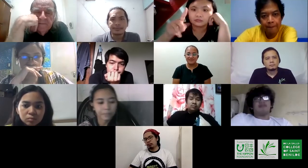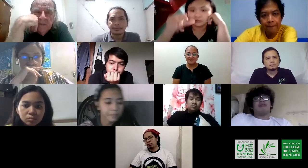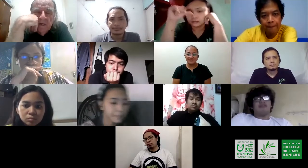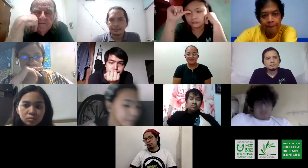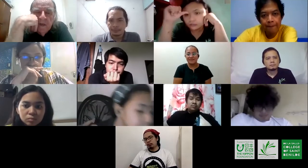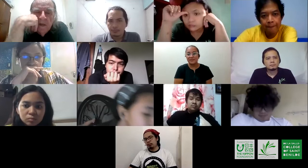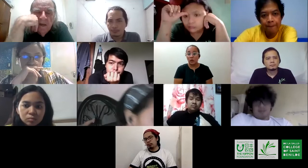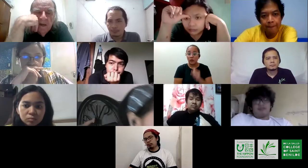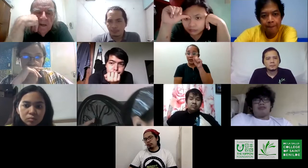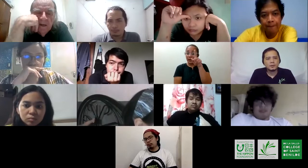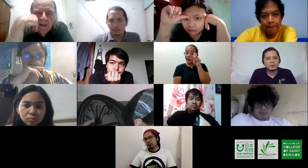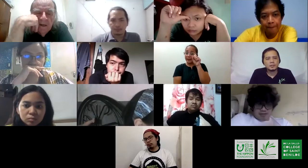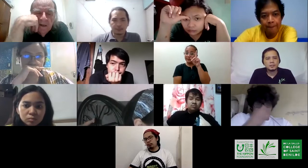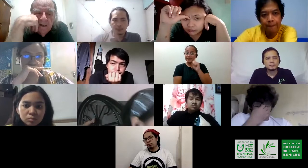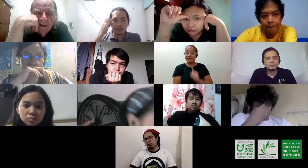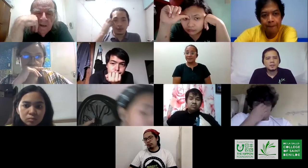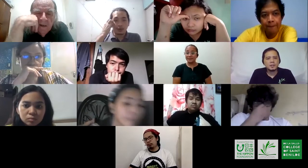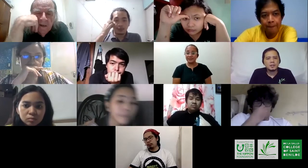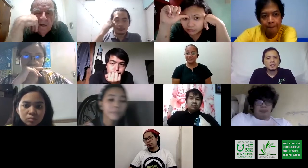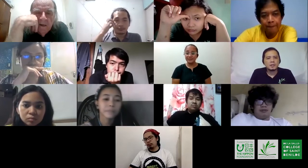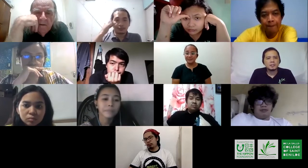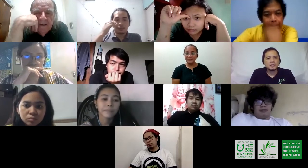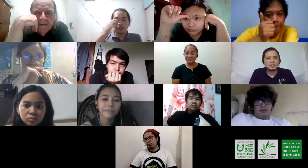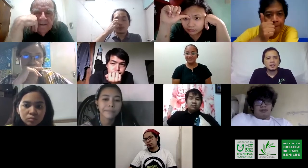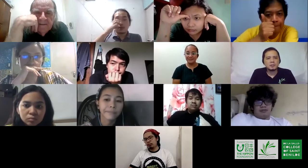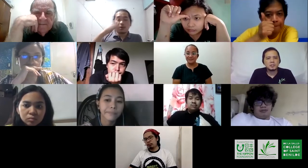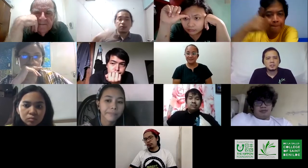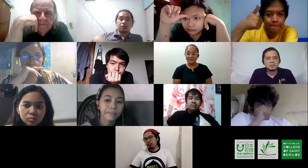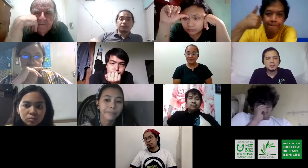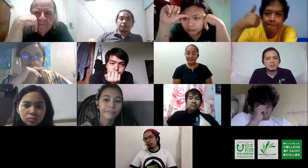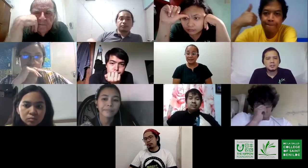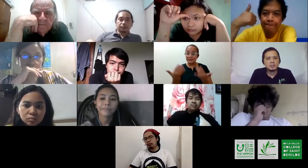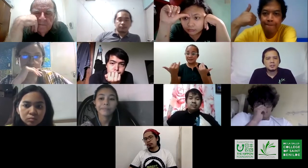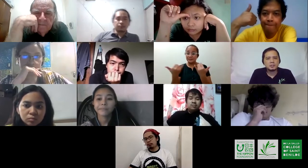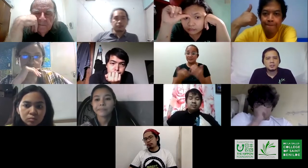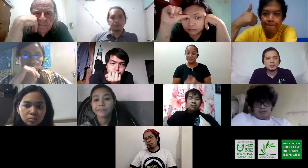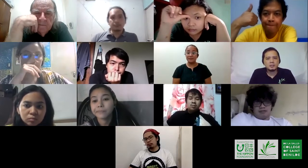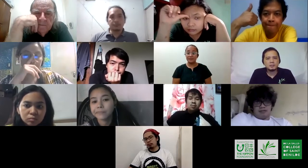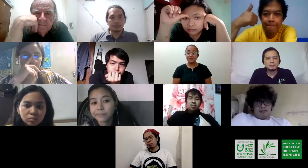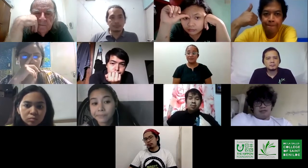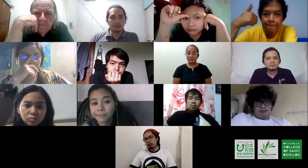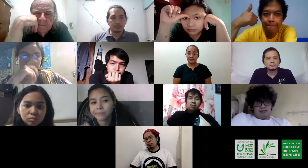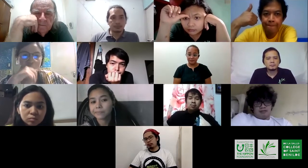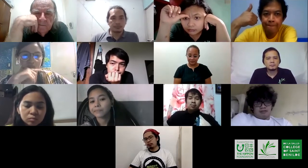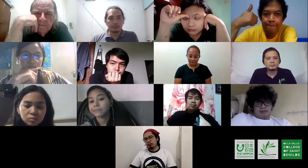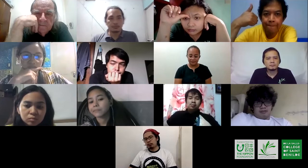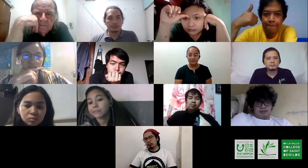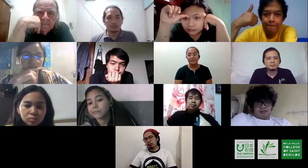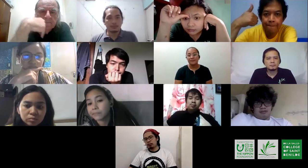Okay? Yeah. Okay, sir. Let's All right. get Christian's attention. Christian.